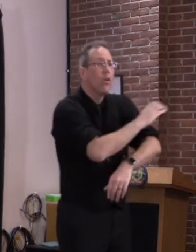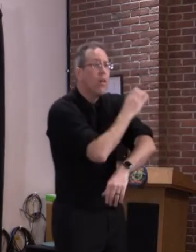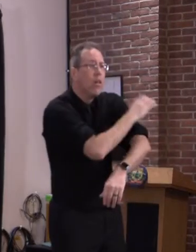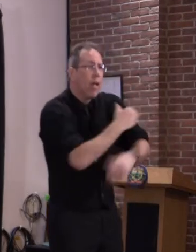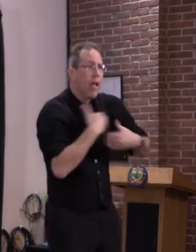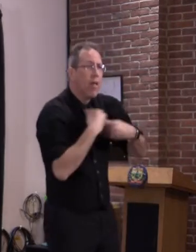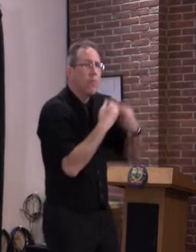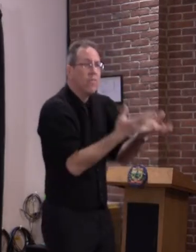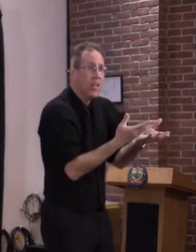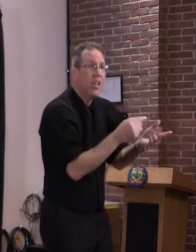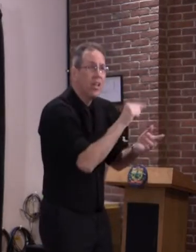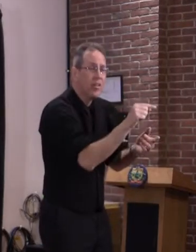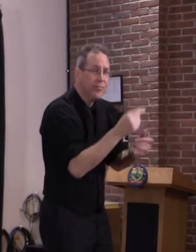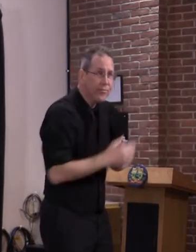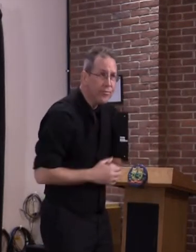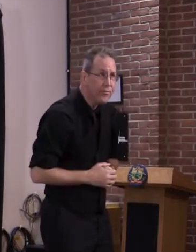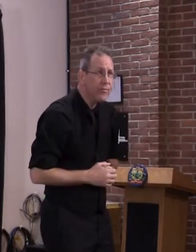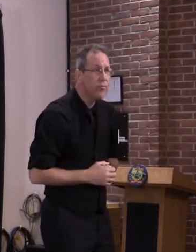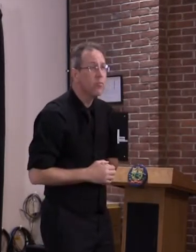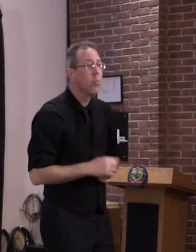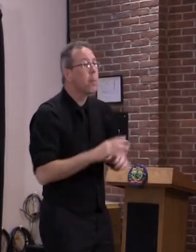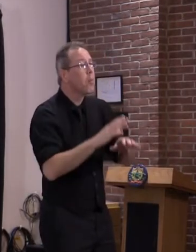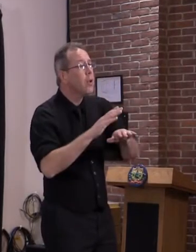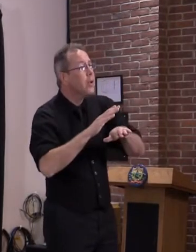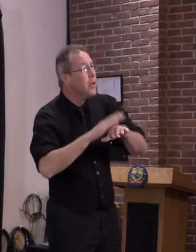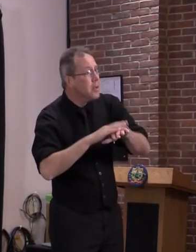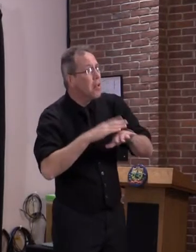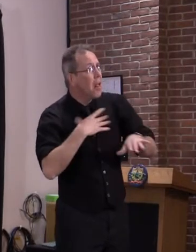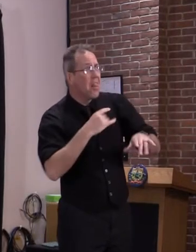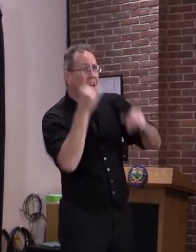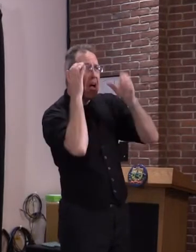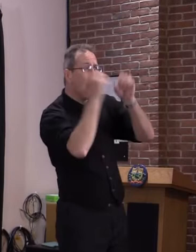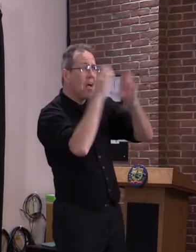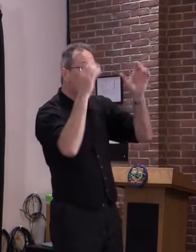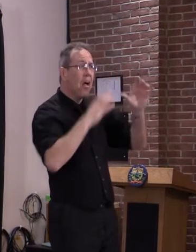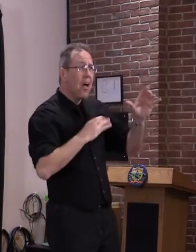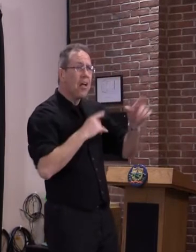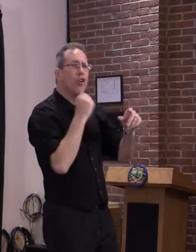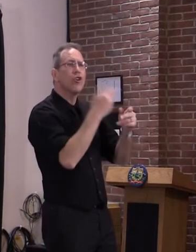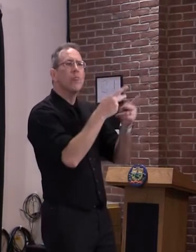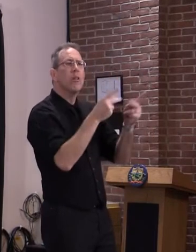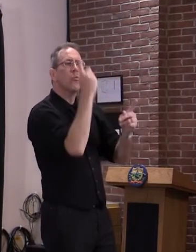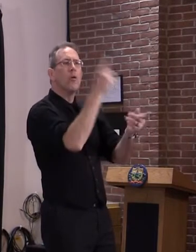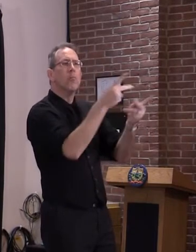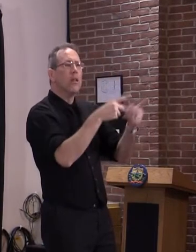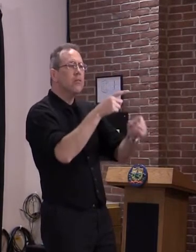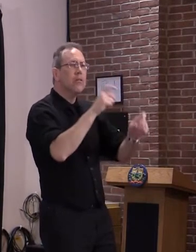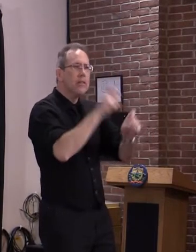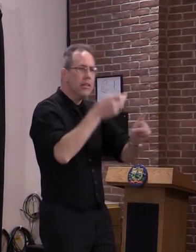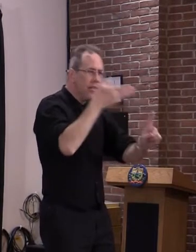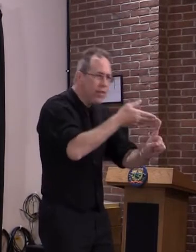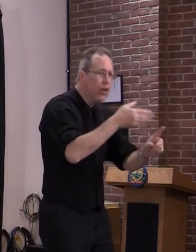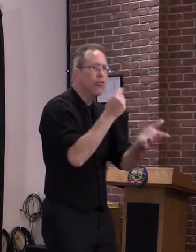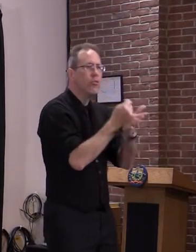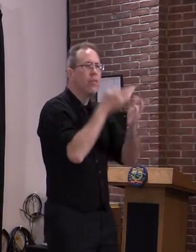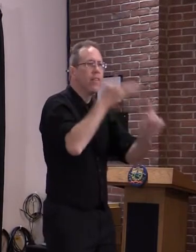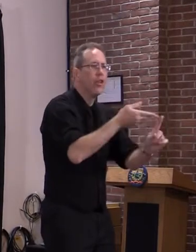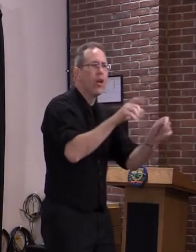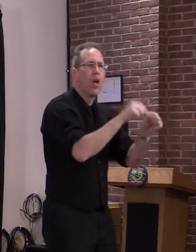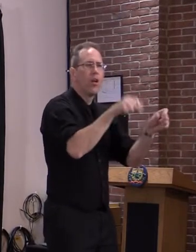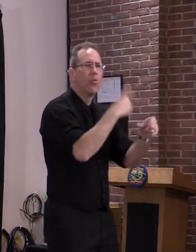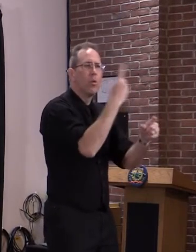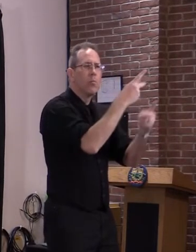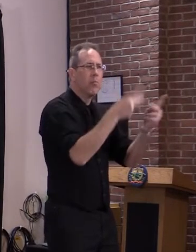very interesting model of care. However, we are not yet aware of any pharmacies in Vermont that